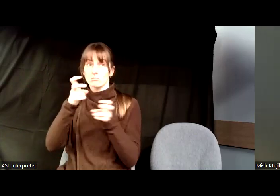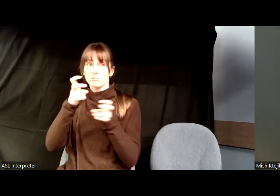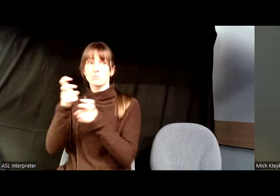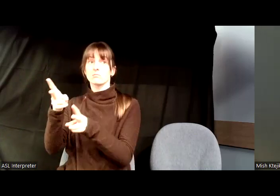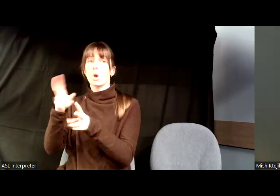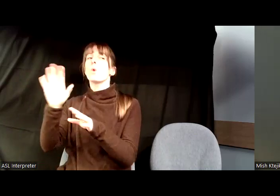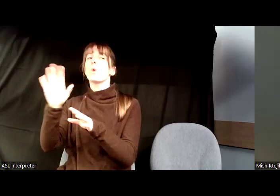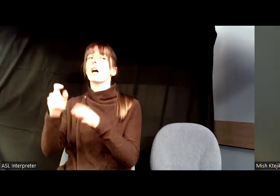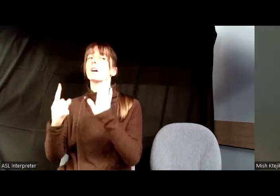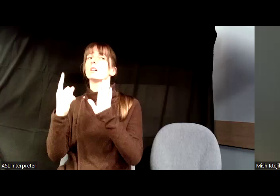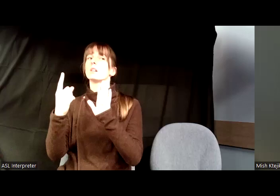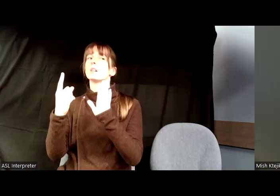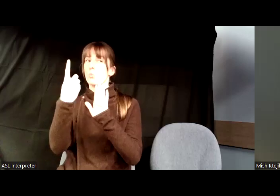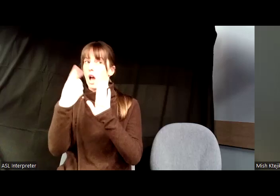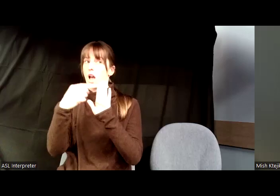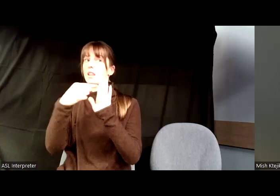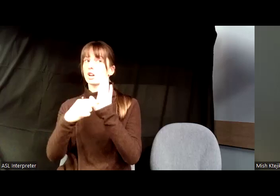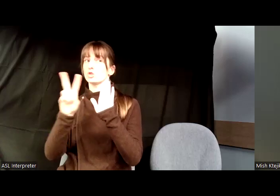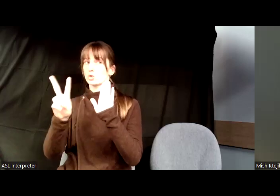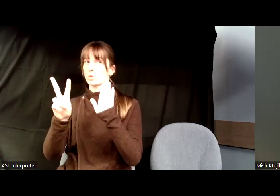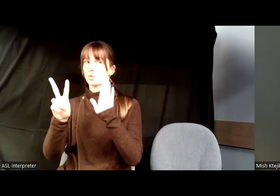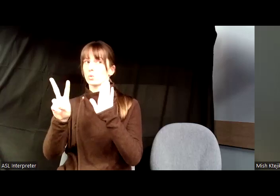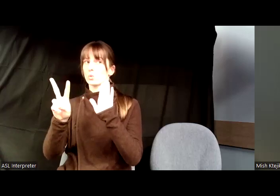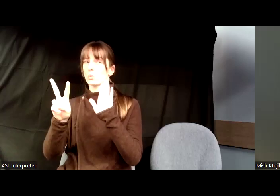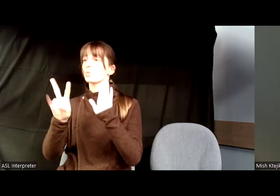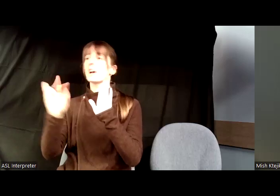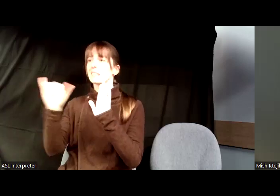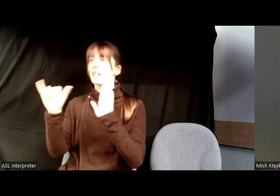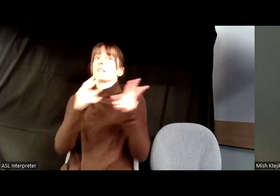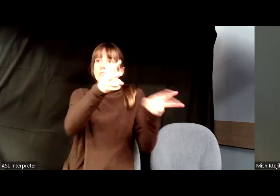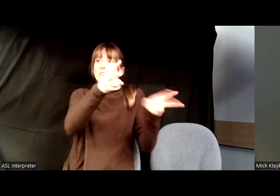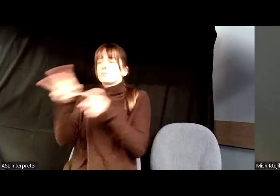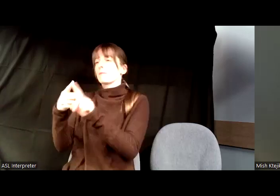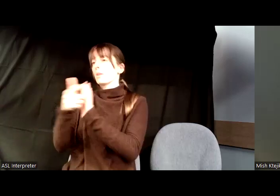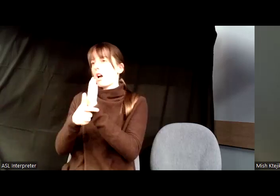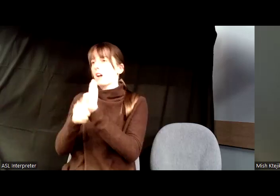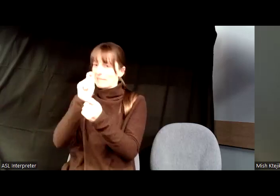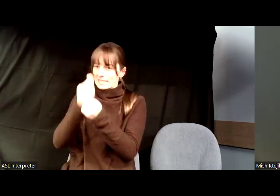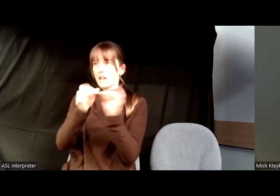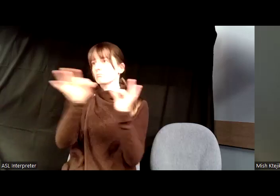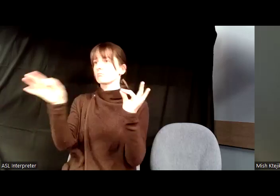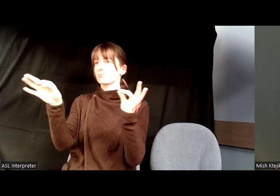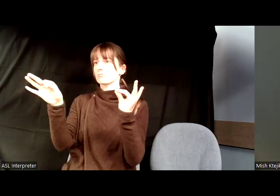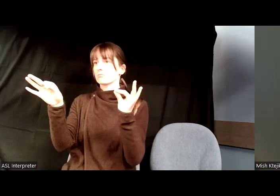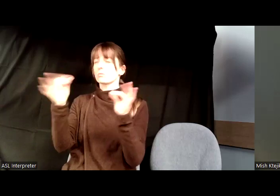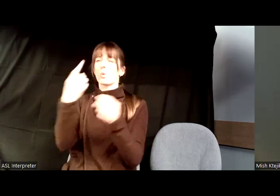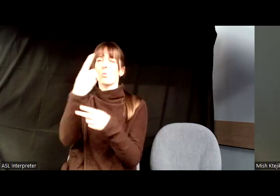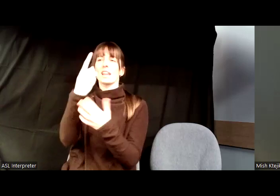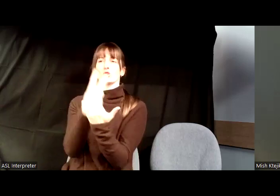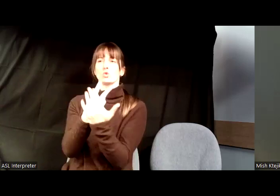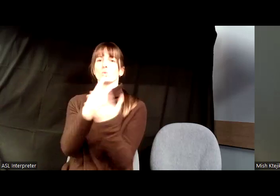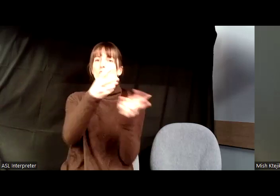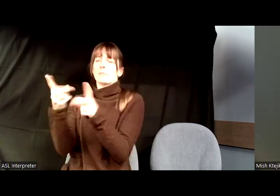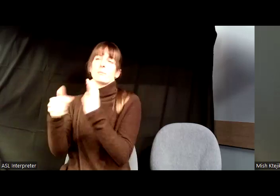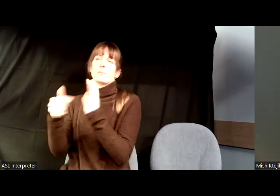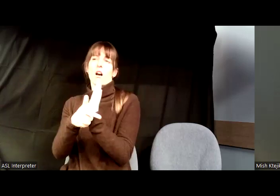1, 2 and 2 are like copy and paste it from the law, what's an exemption. And then 3 and